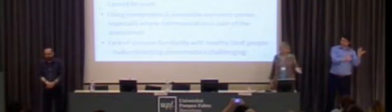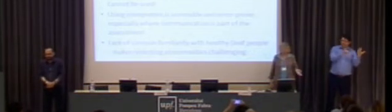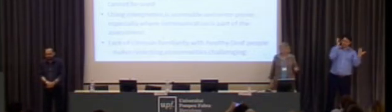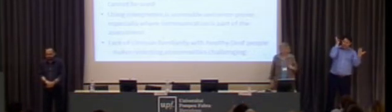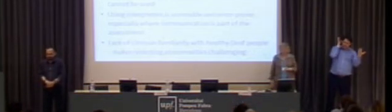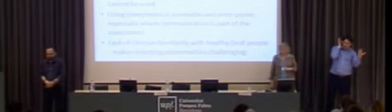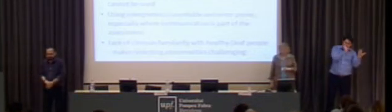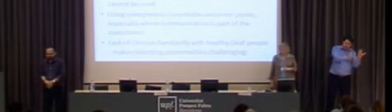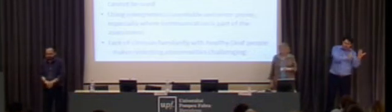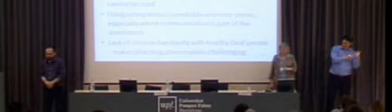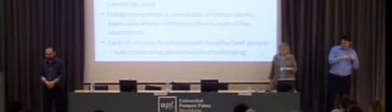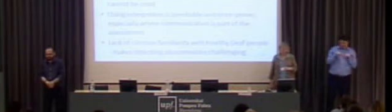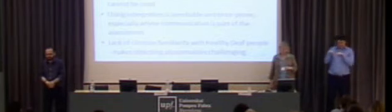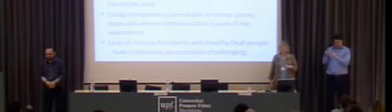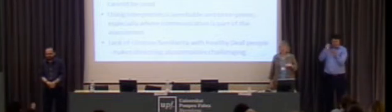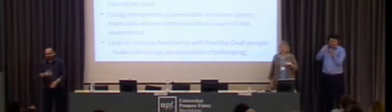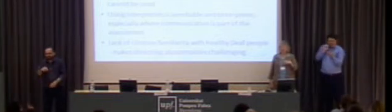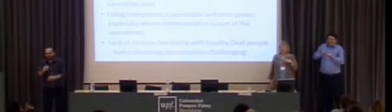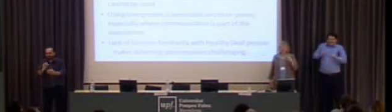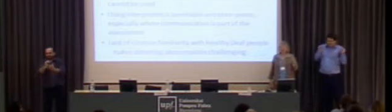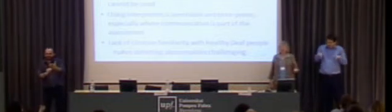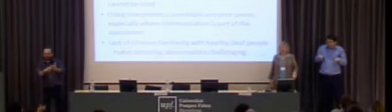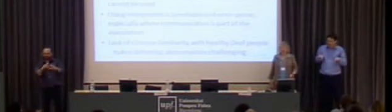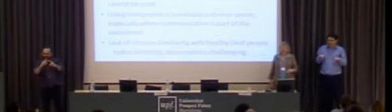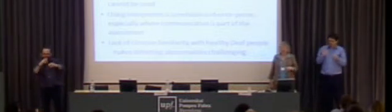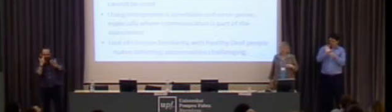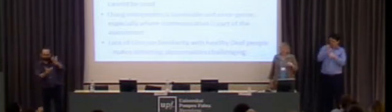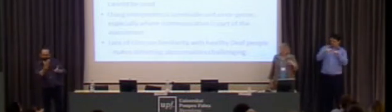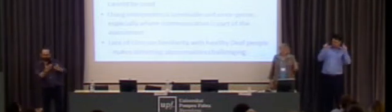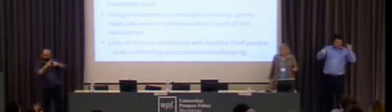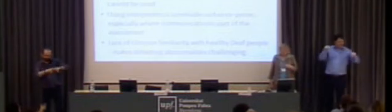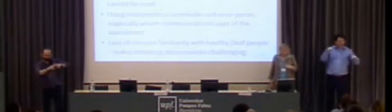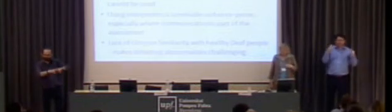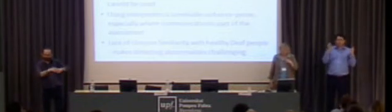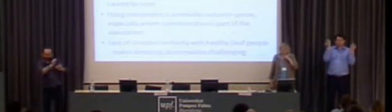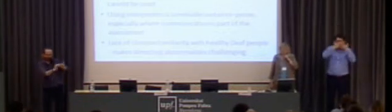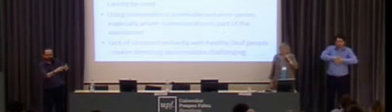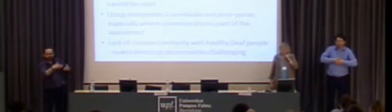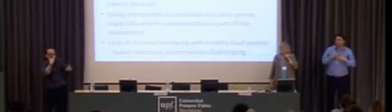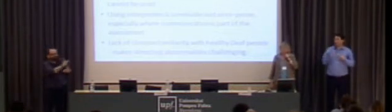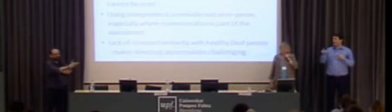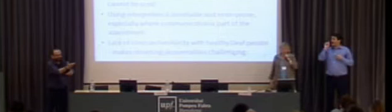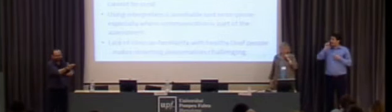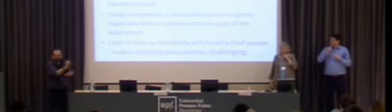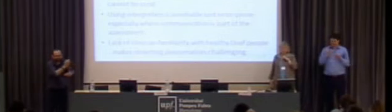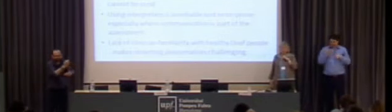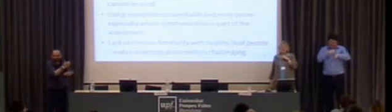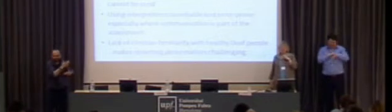no account of cultural differences. They don't take account of the poor literacy that many deaf people